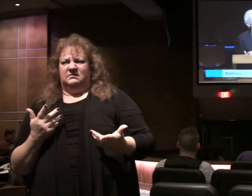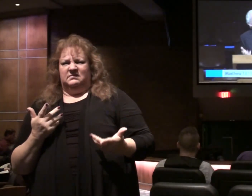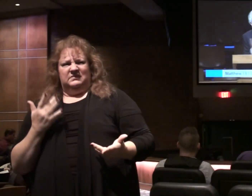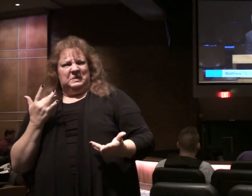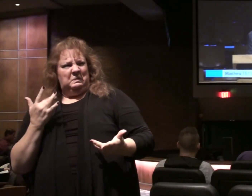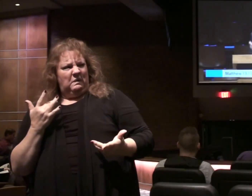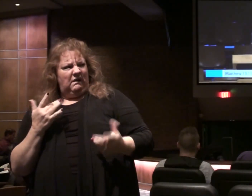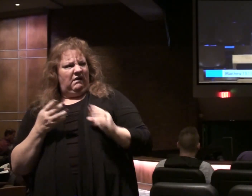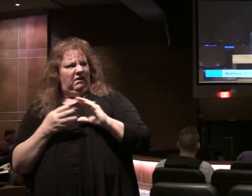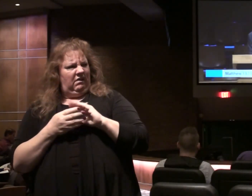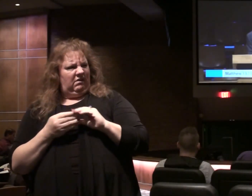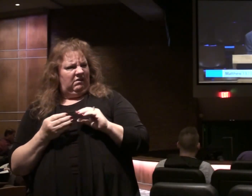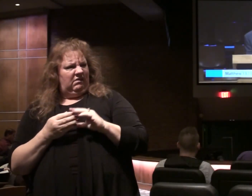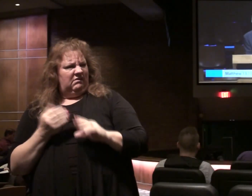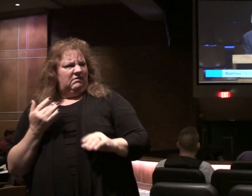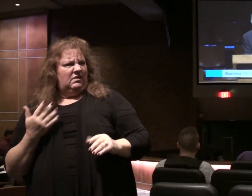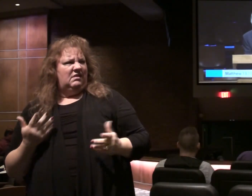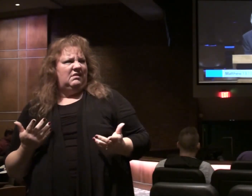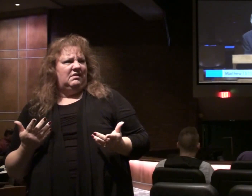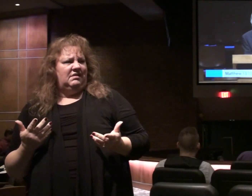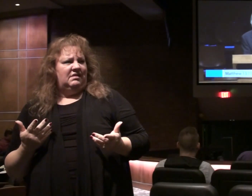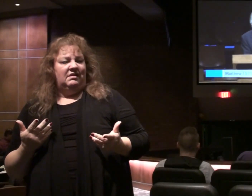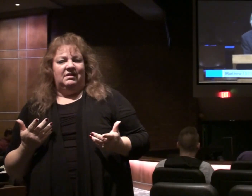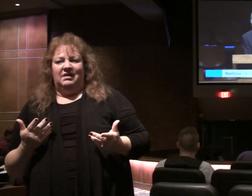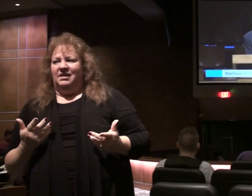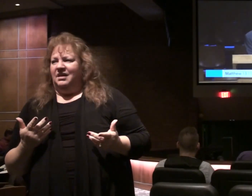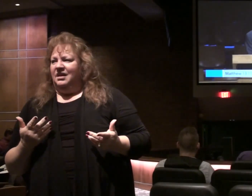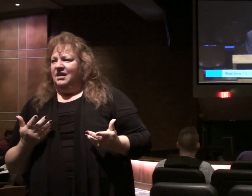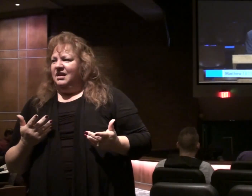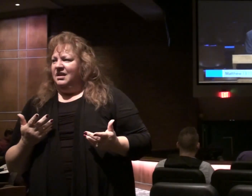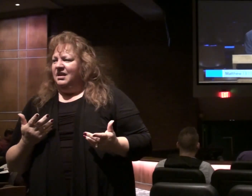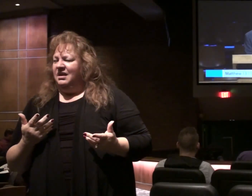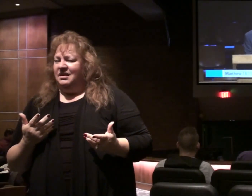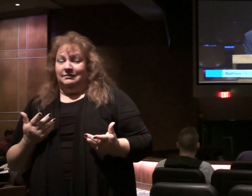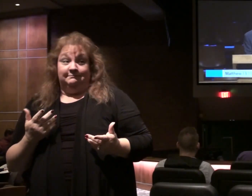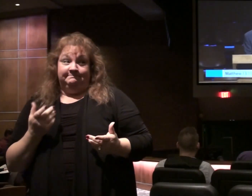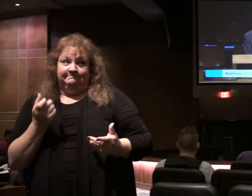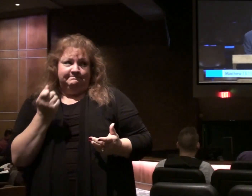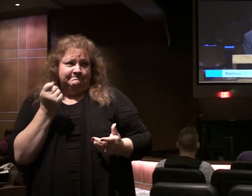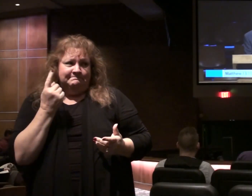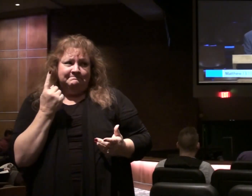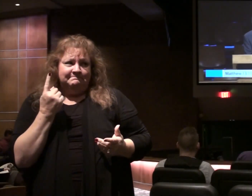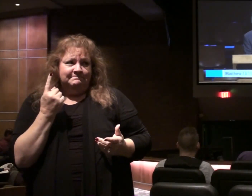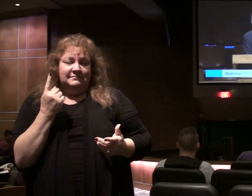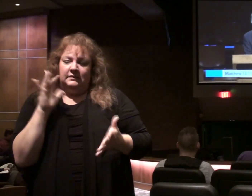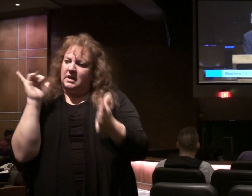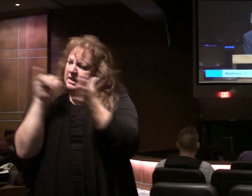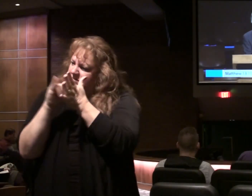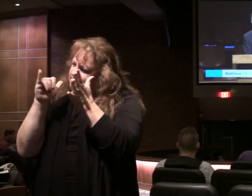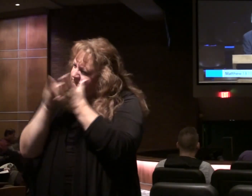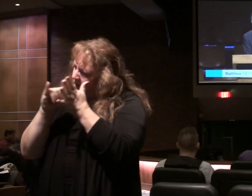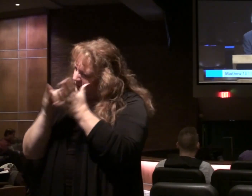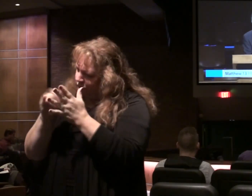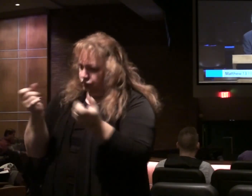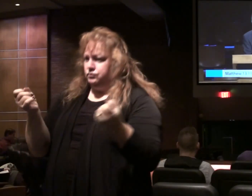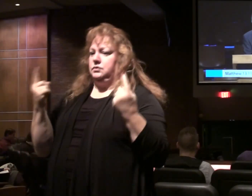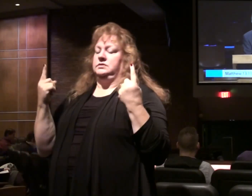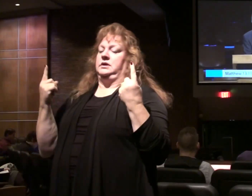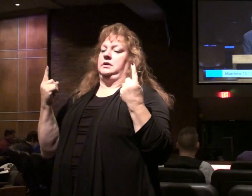Why are you using parables? They are more difficult to understand. They are impossible to